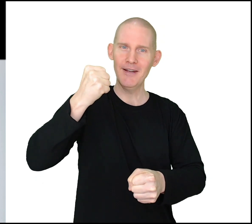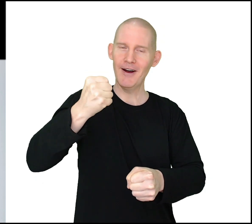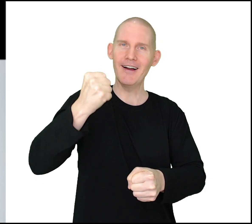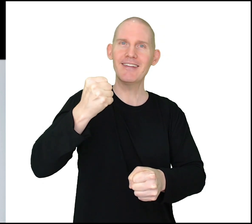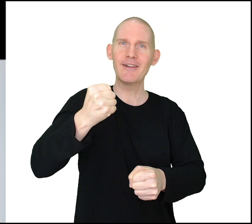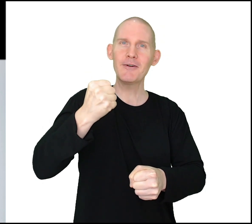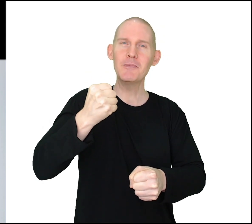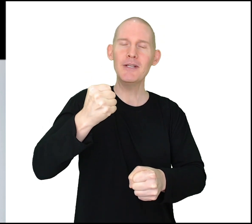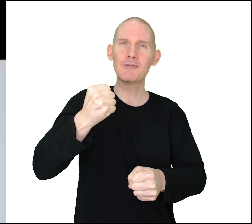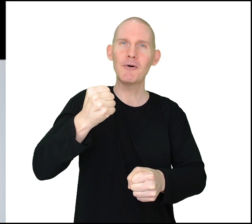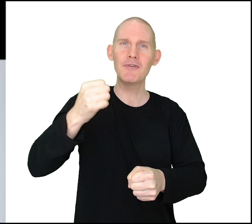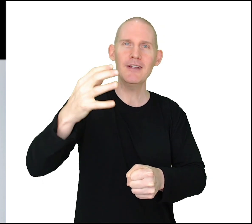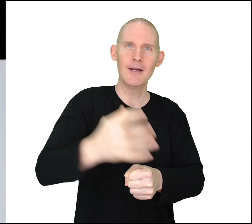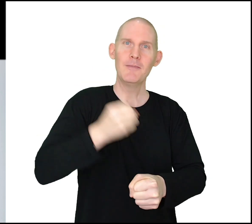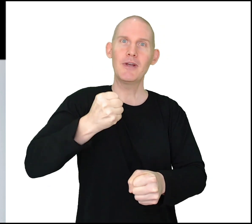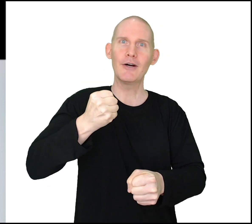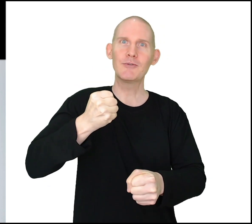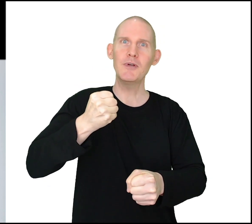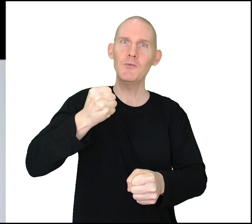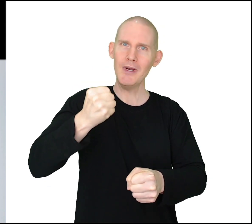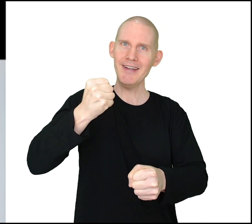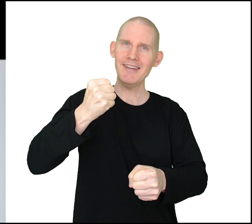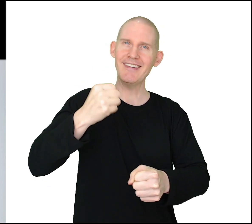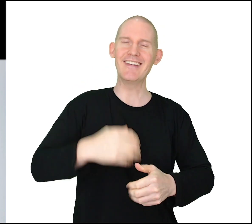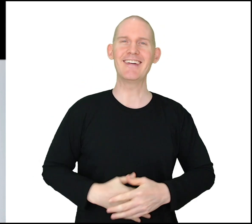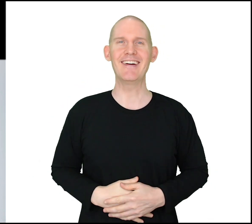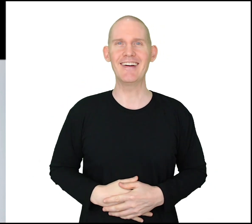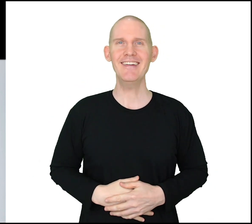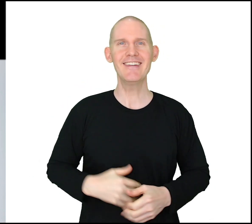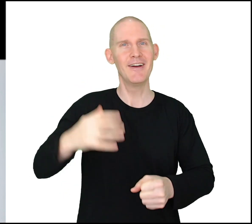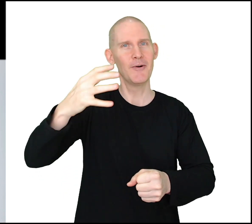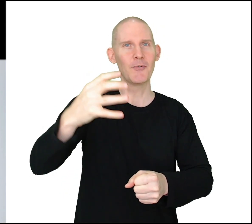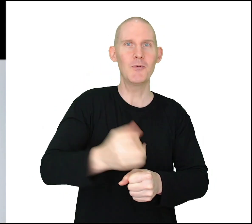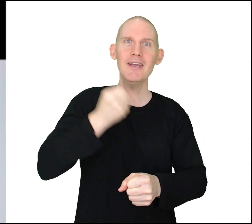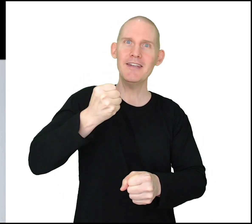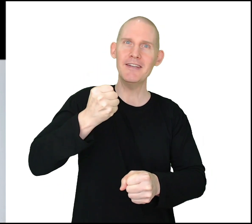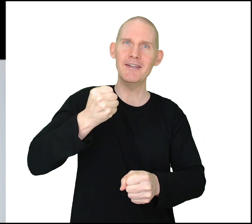onto that little mini trophy because we win. Win.